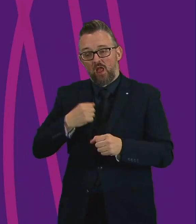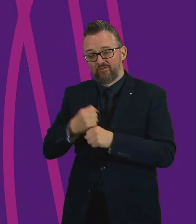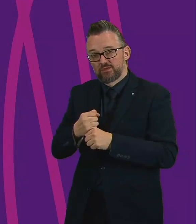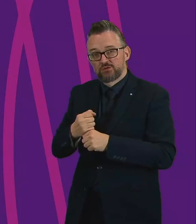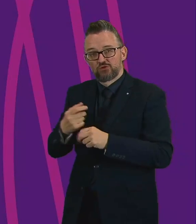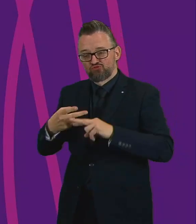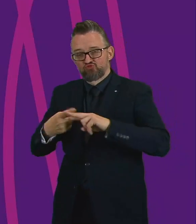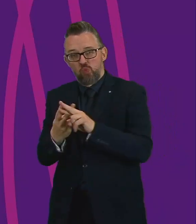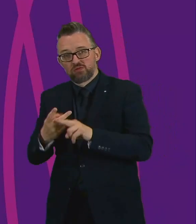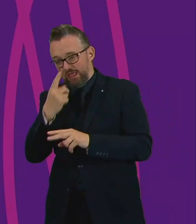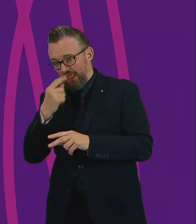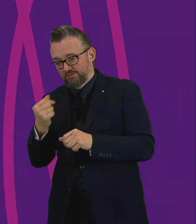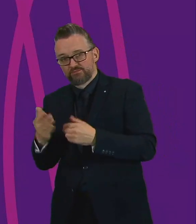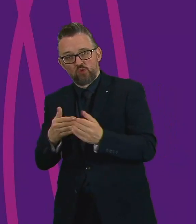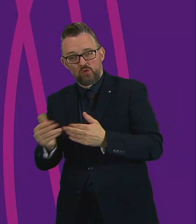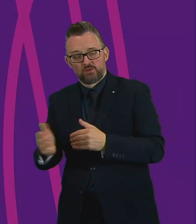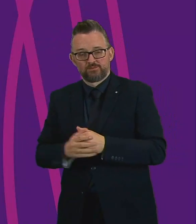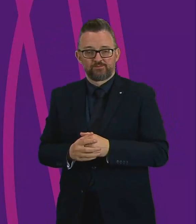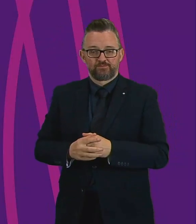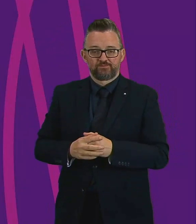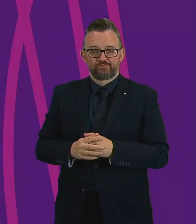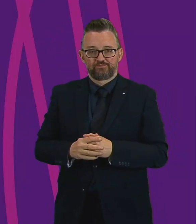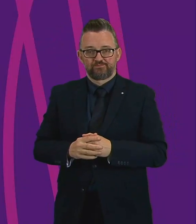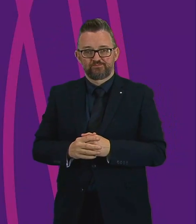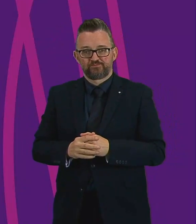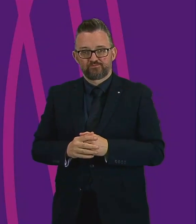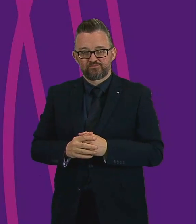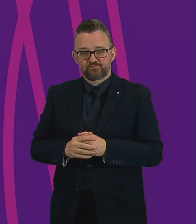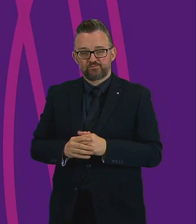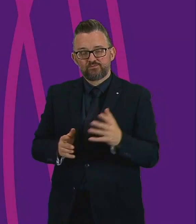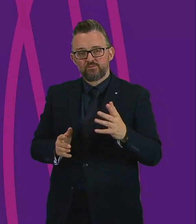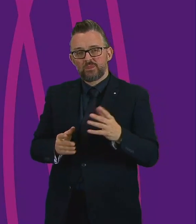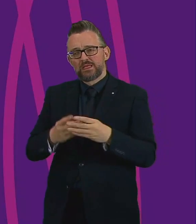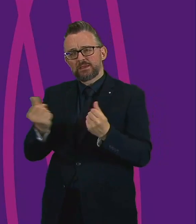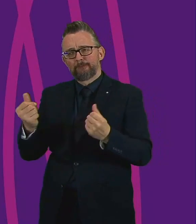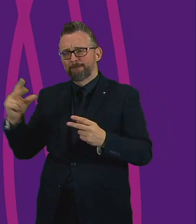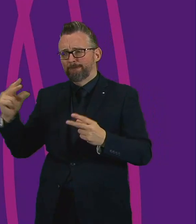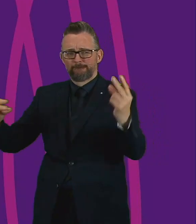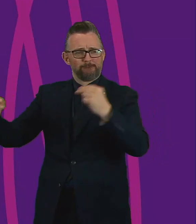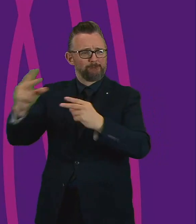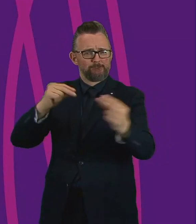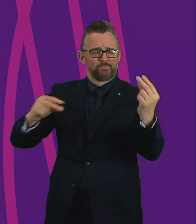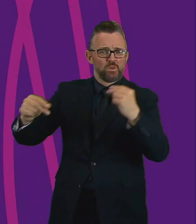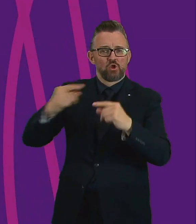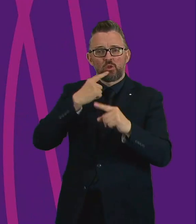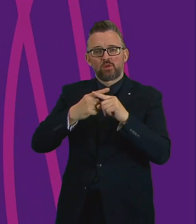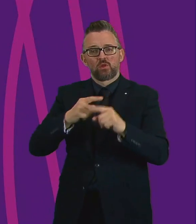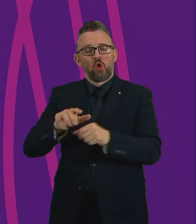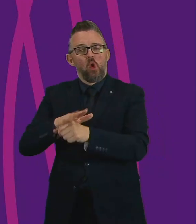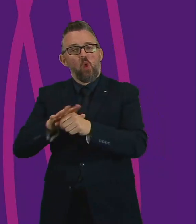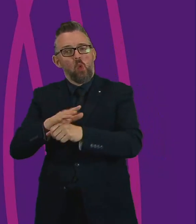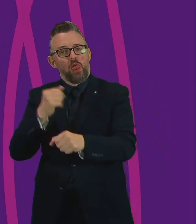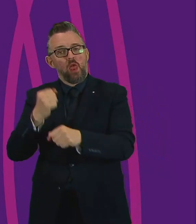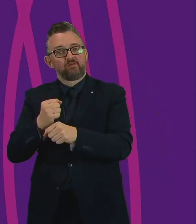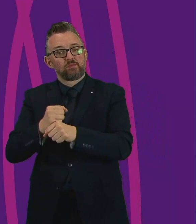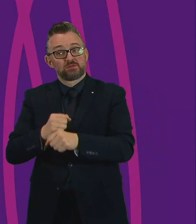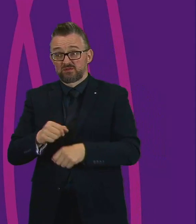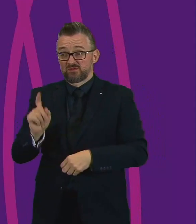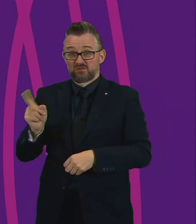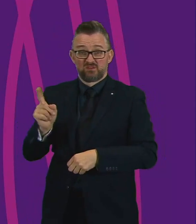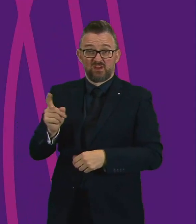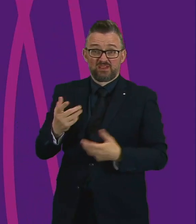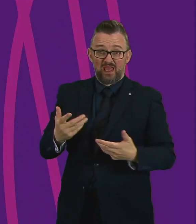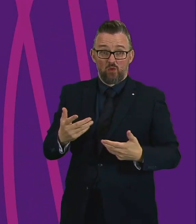have at their disposal. A number of speakers talked about local government, and they're really in the front line